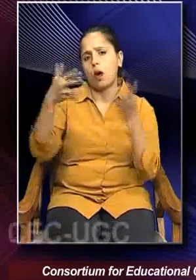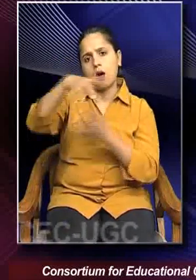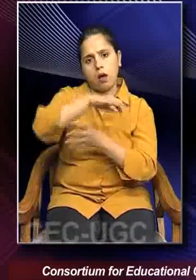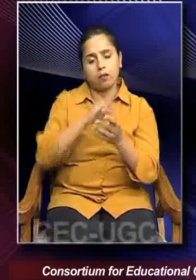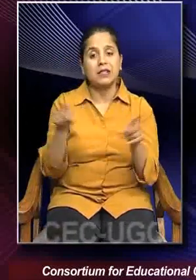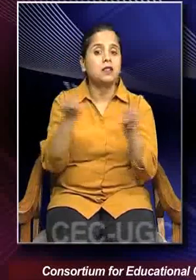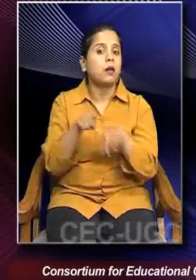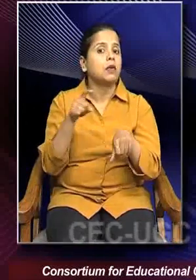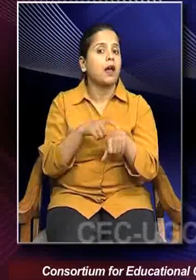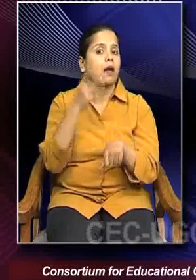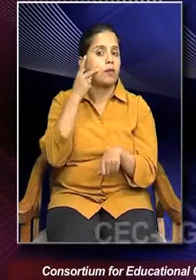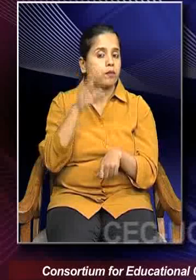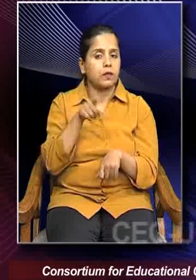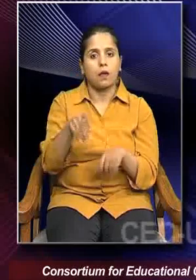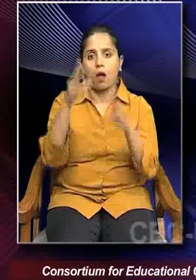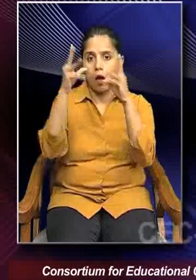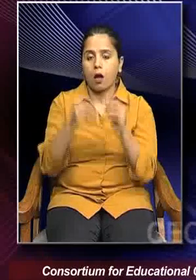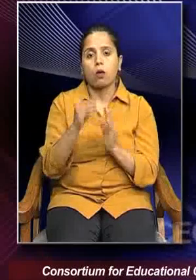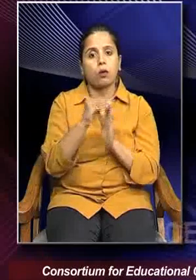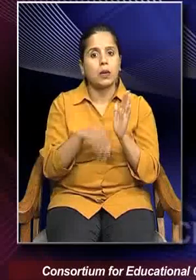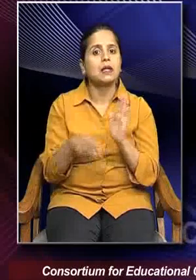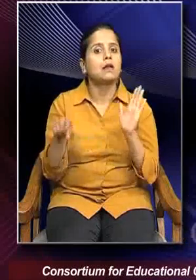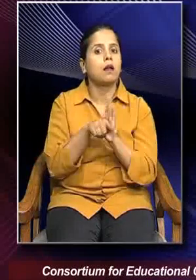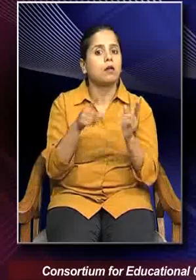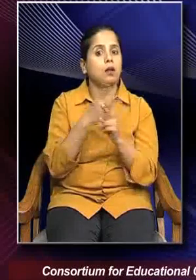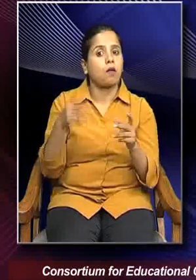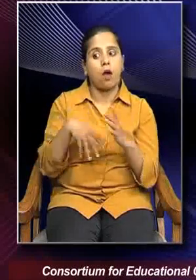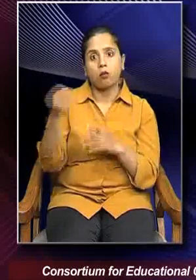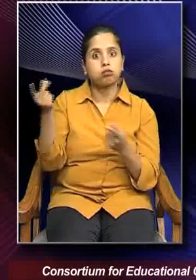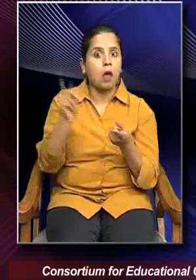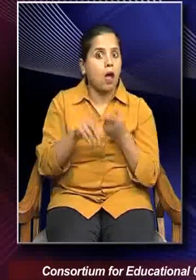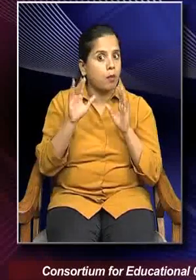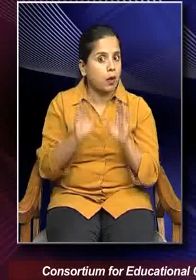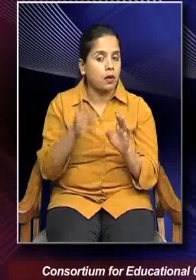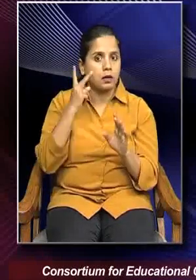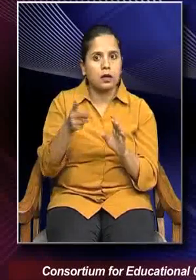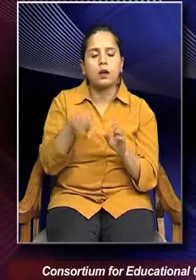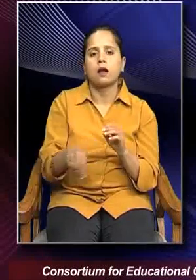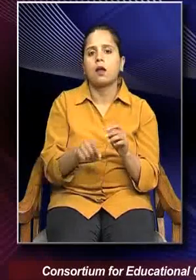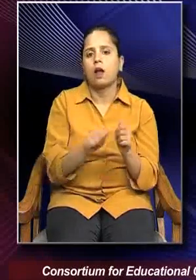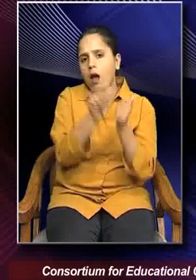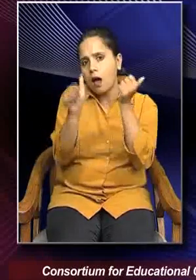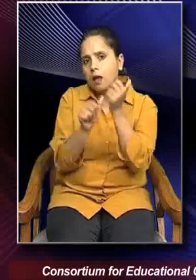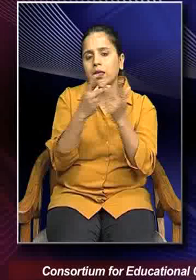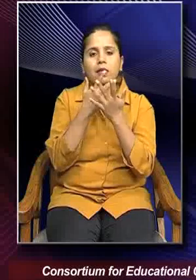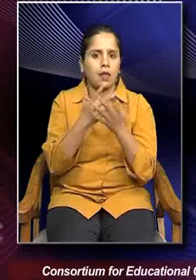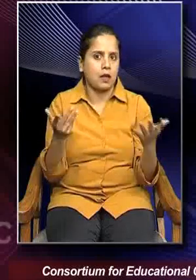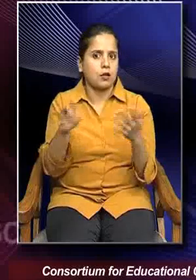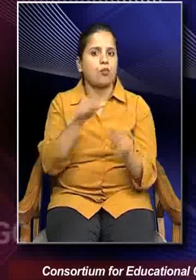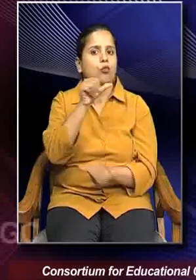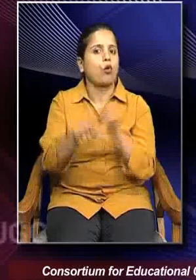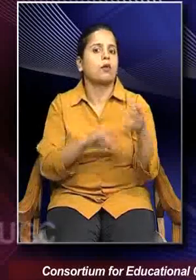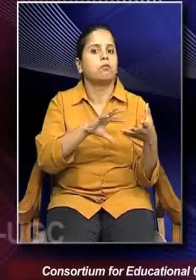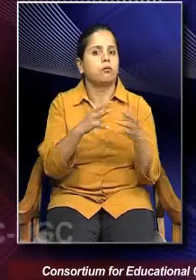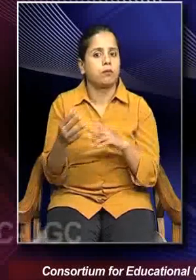the same time, it also accounts for the negative externalities which are the byproduct of the process of development. So